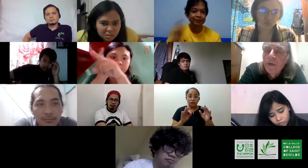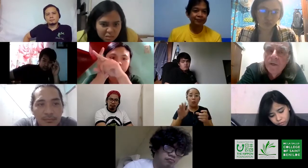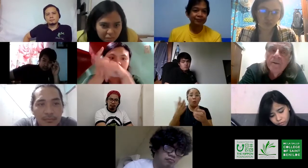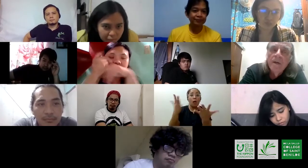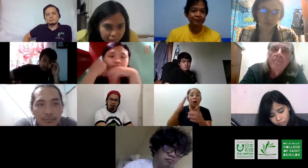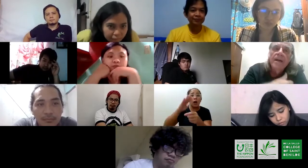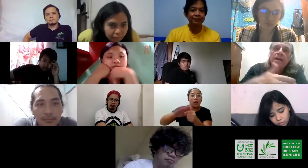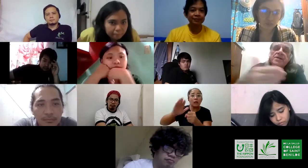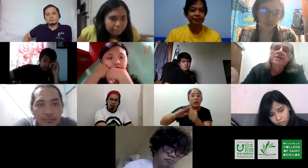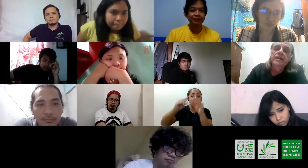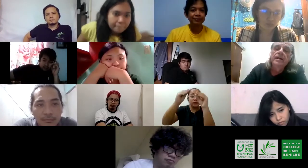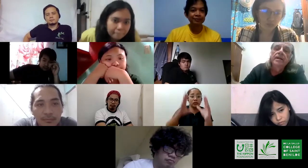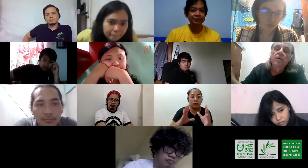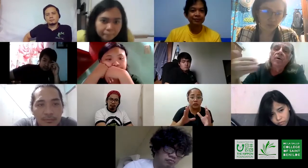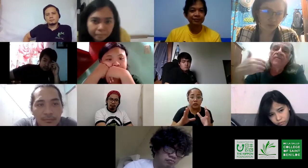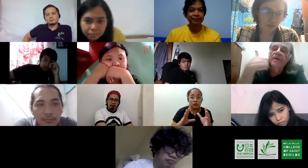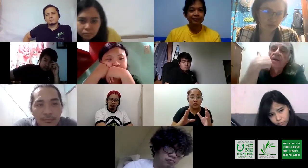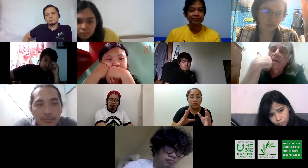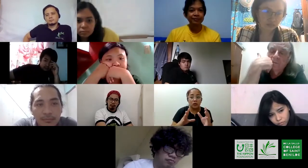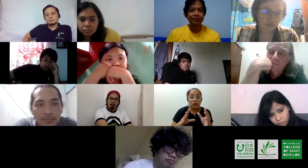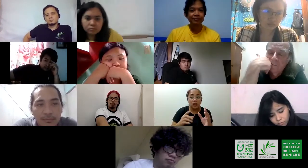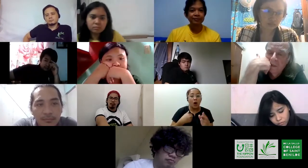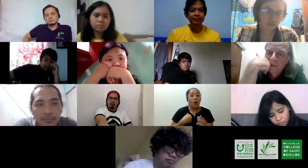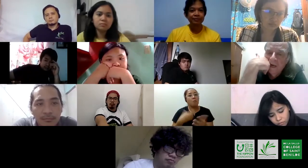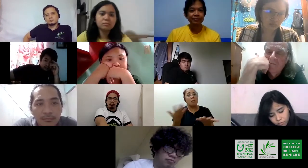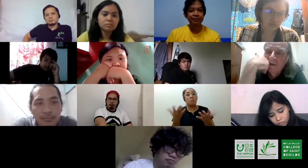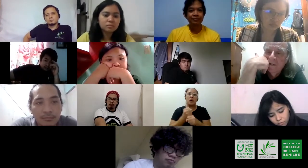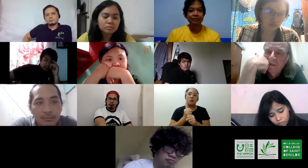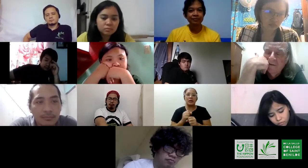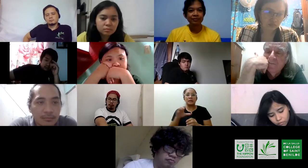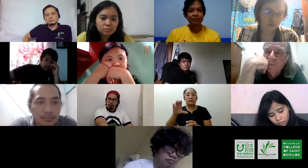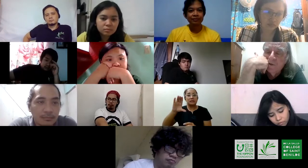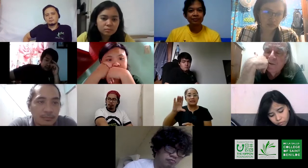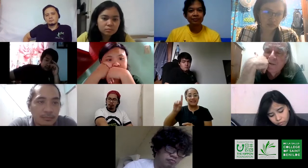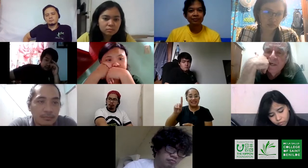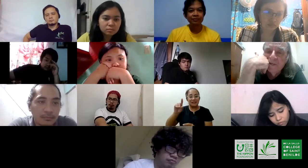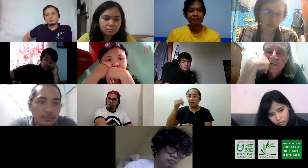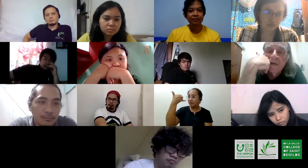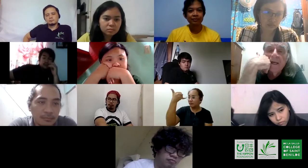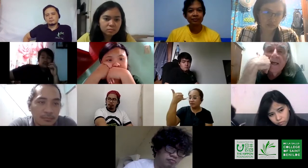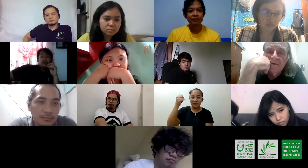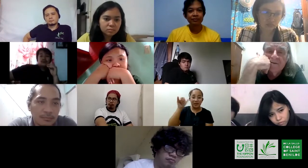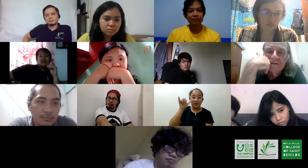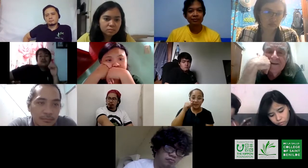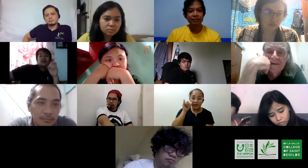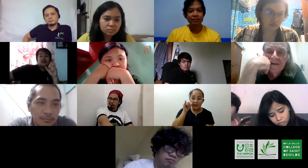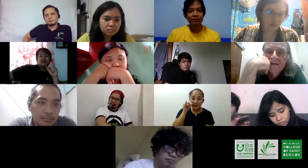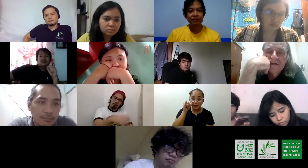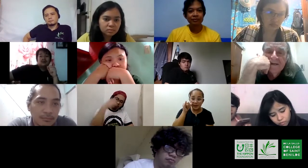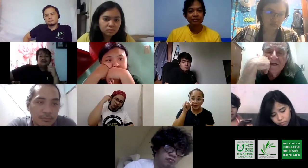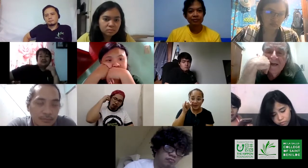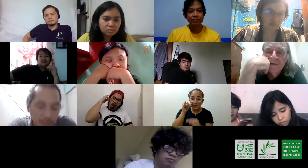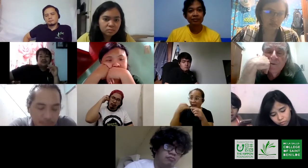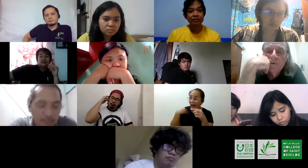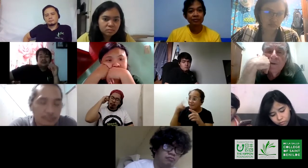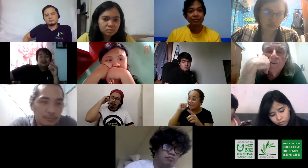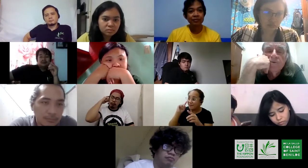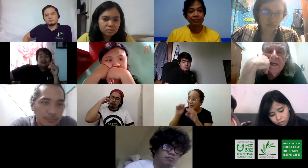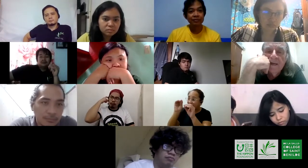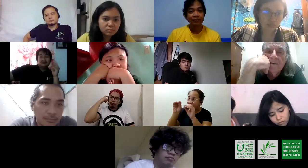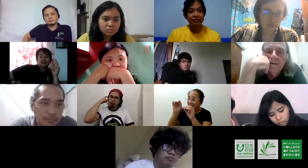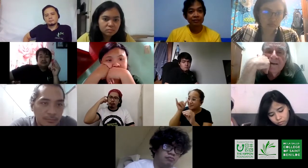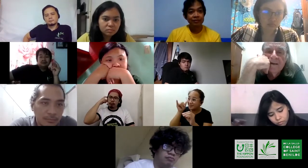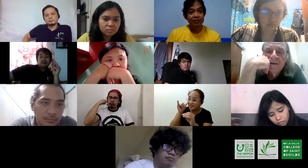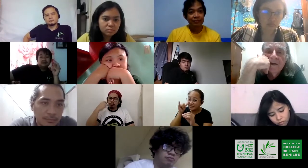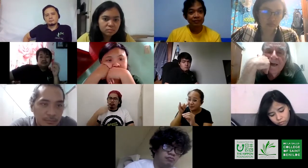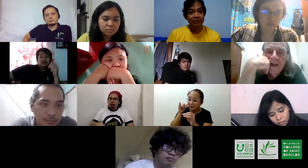you can make a CD or a video of a deaf person teaching the class. And you can use